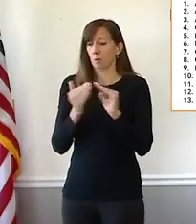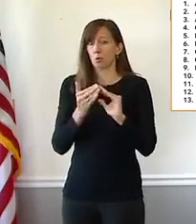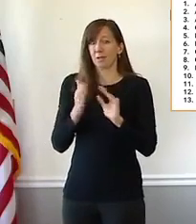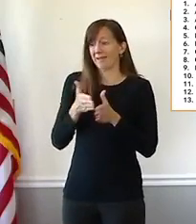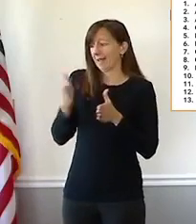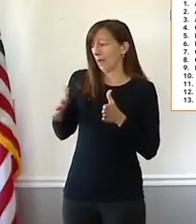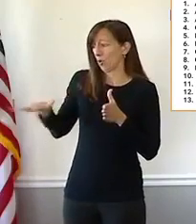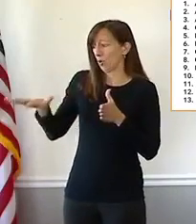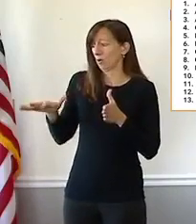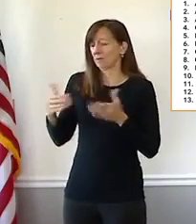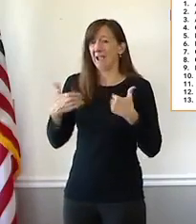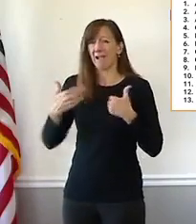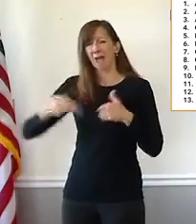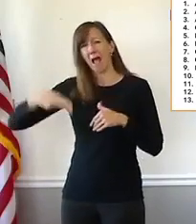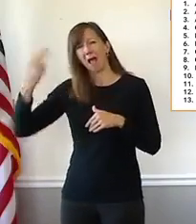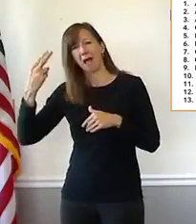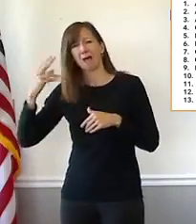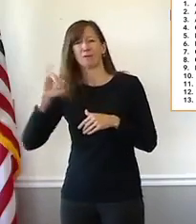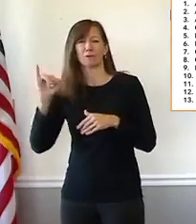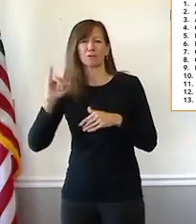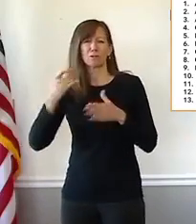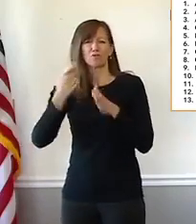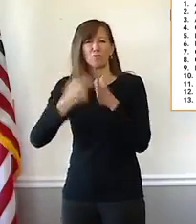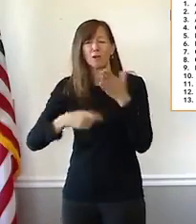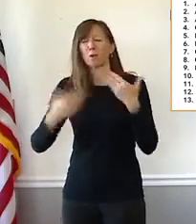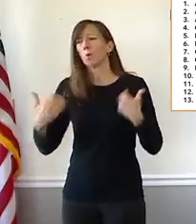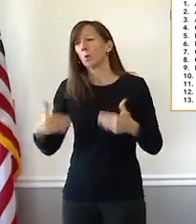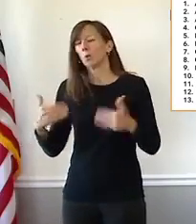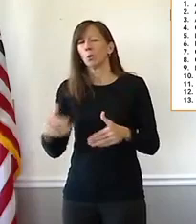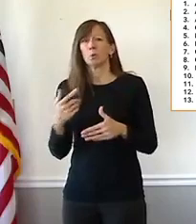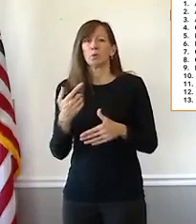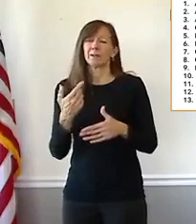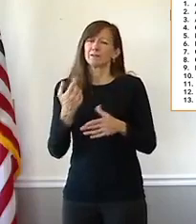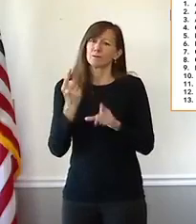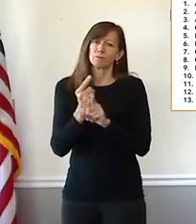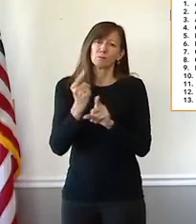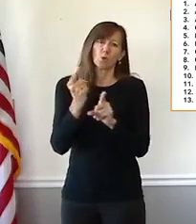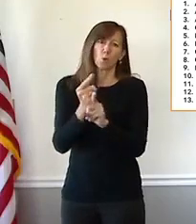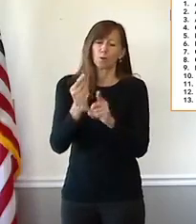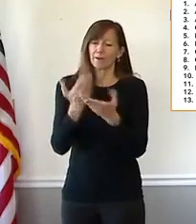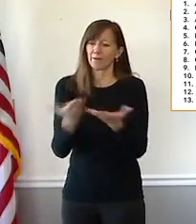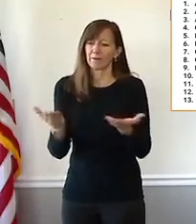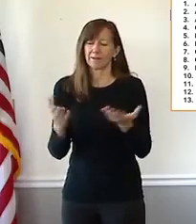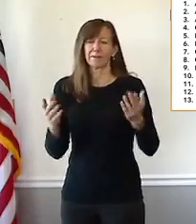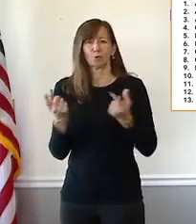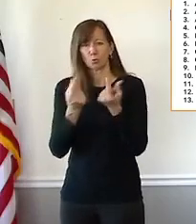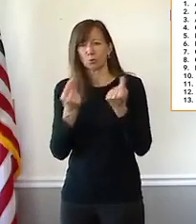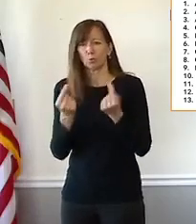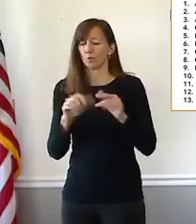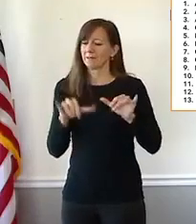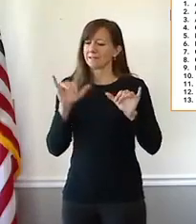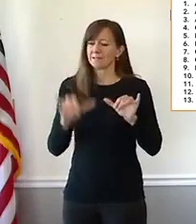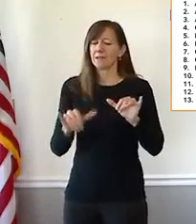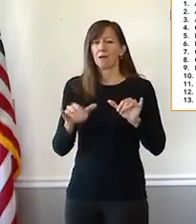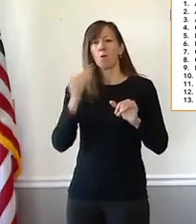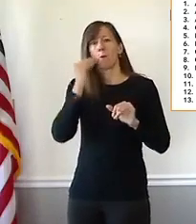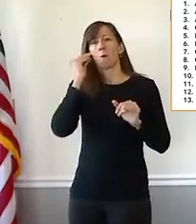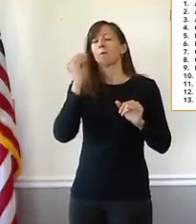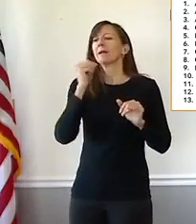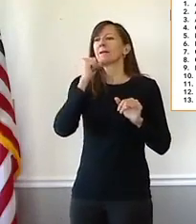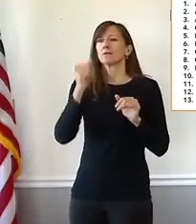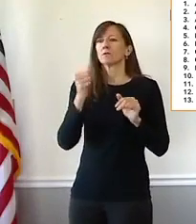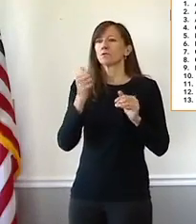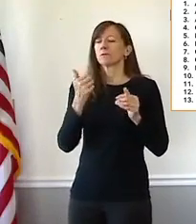rate of transmission, it just is the right thing to do for yourself and for neighbors to try not to travel, try not to